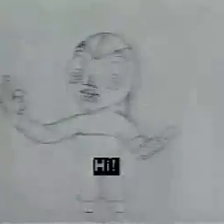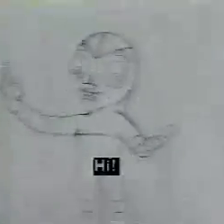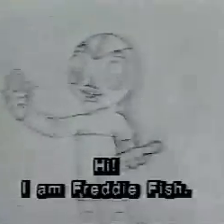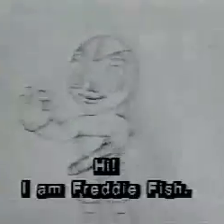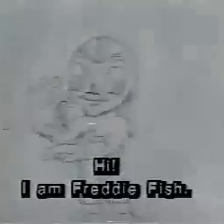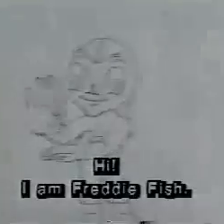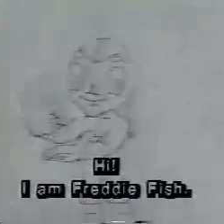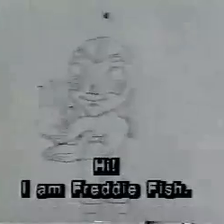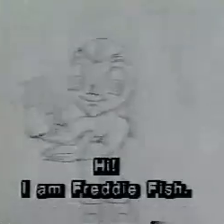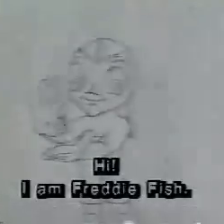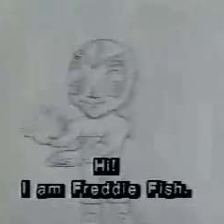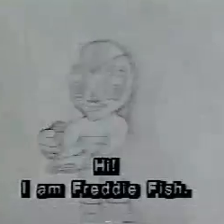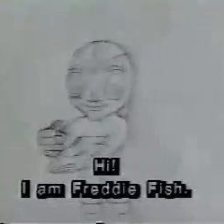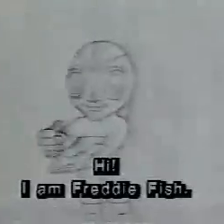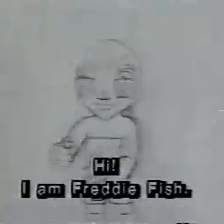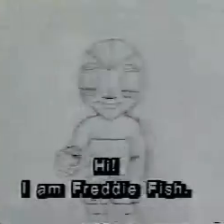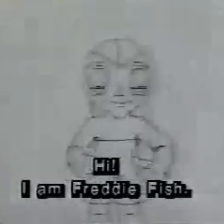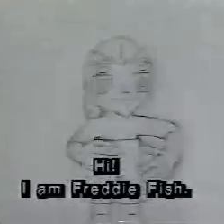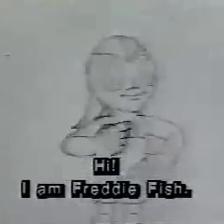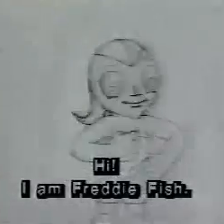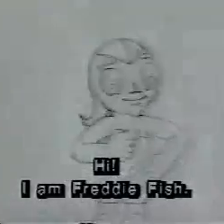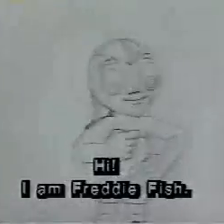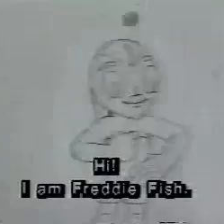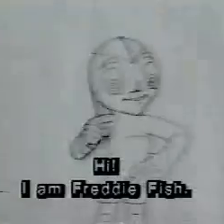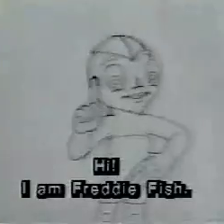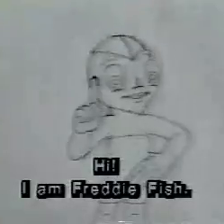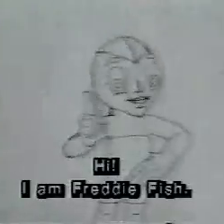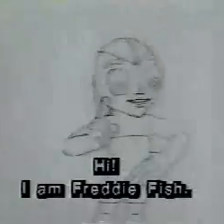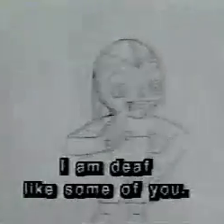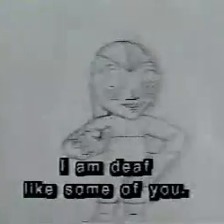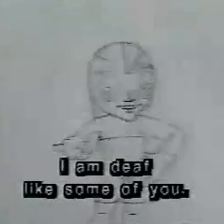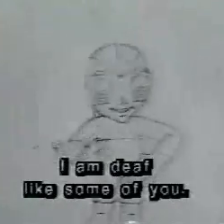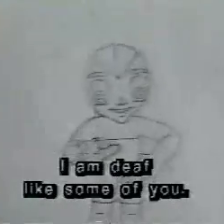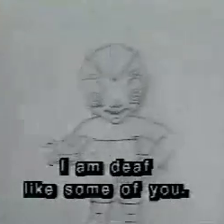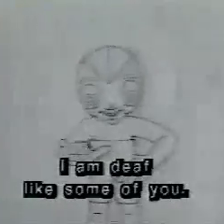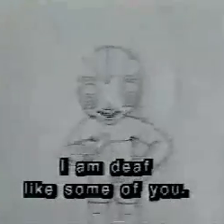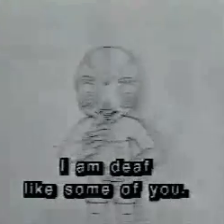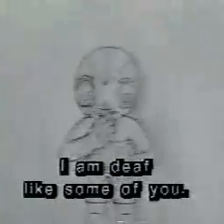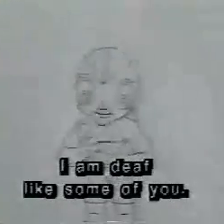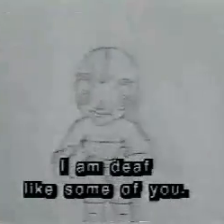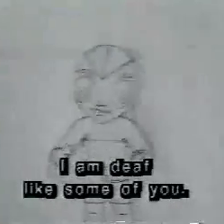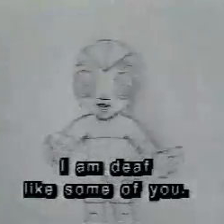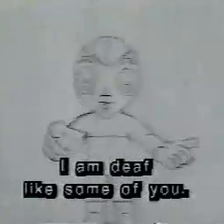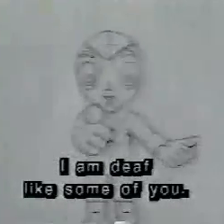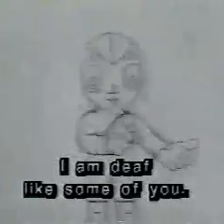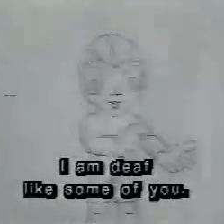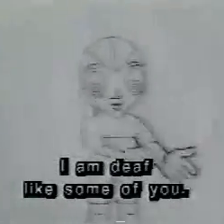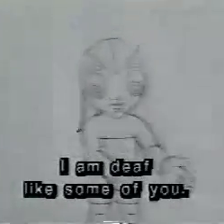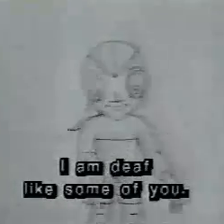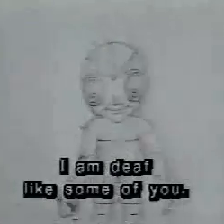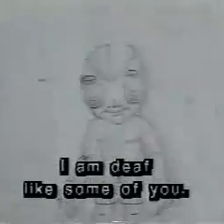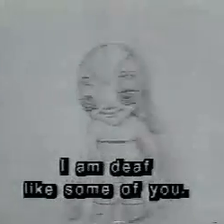I am Freddie Fish. I am deaf like some of you.